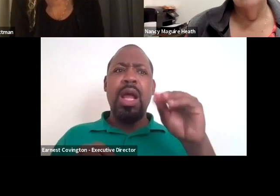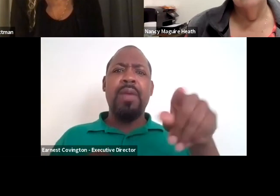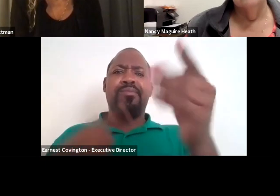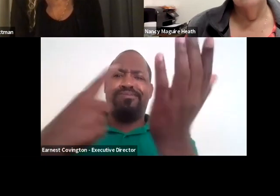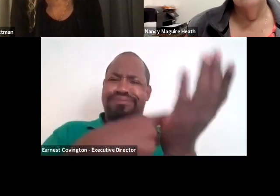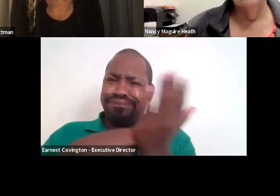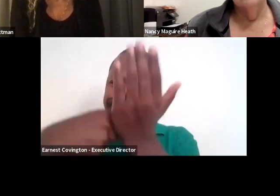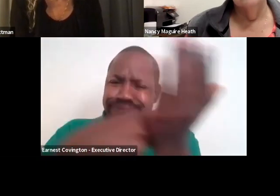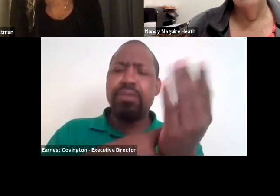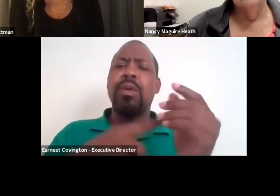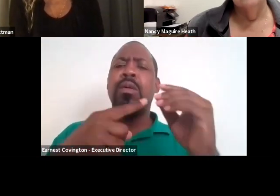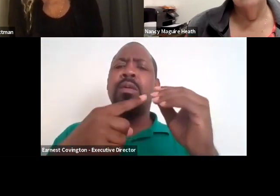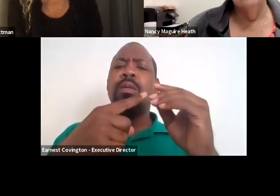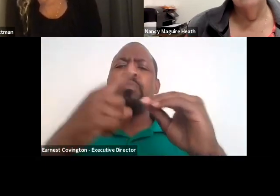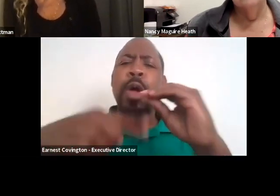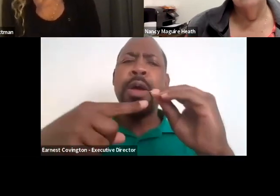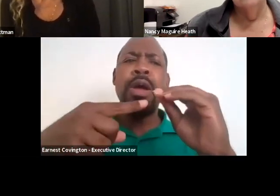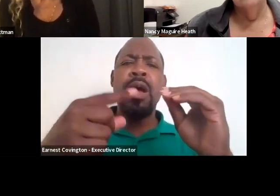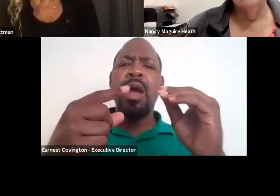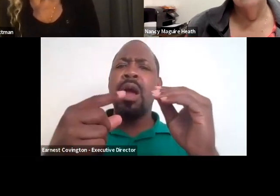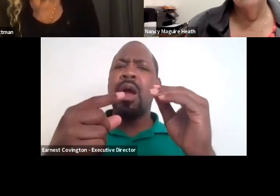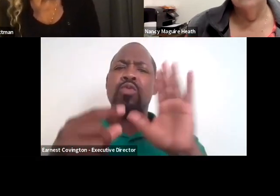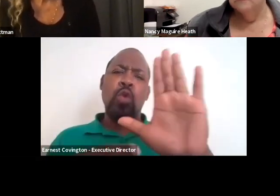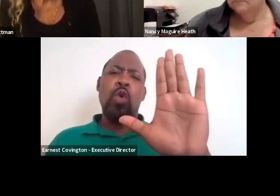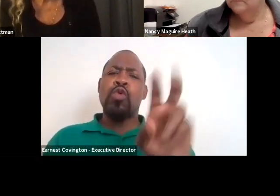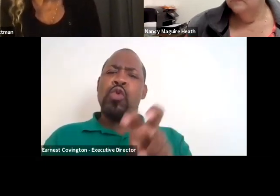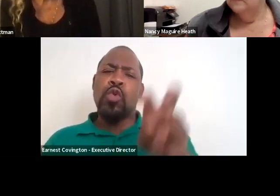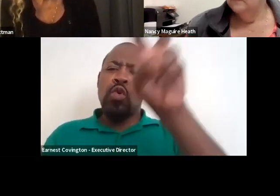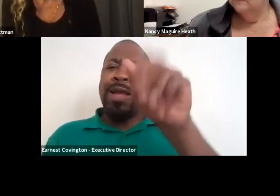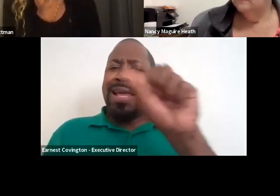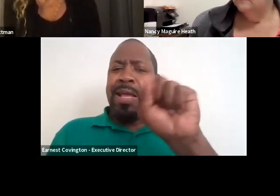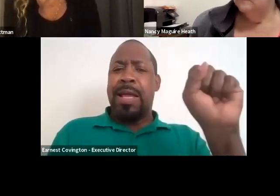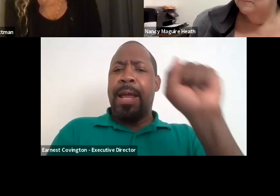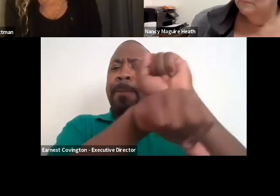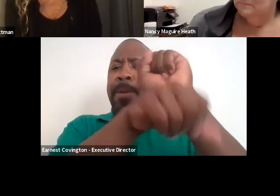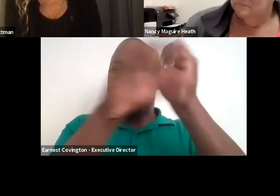had on May 25th. We had an in-depth discussion about